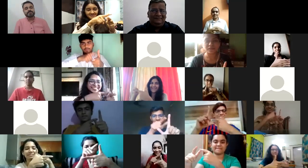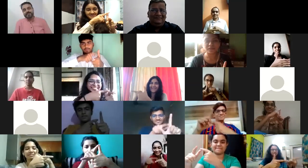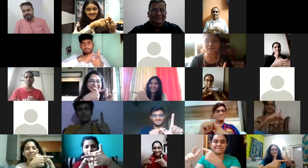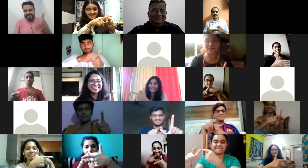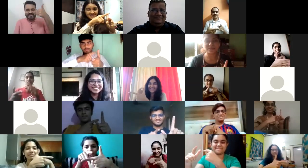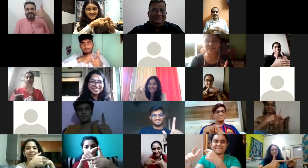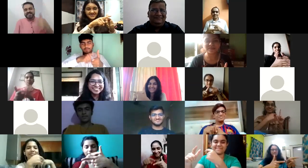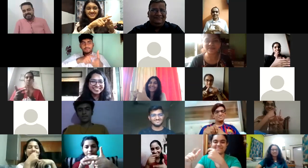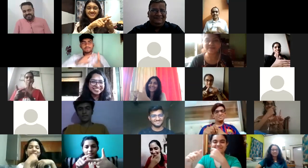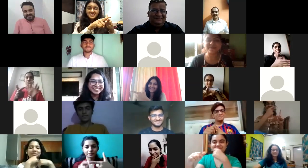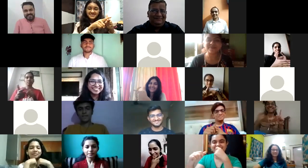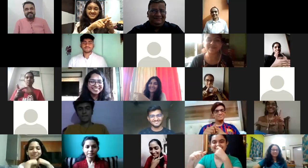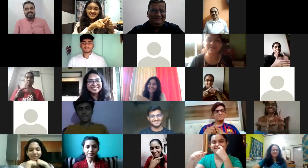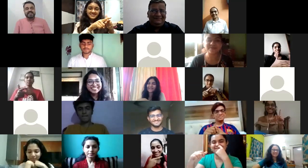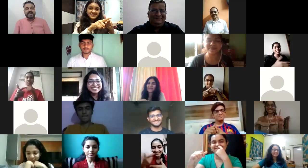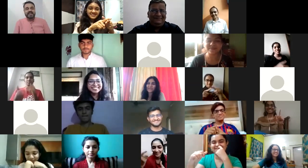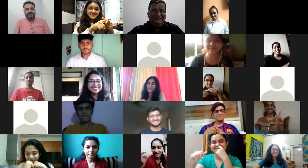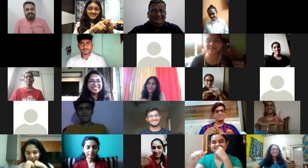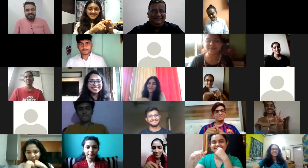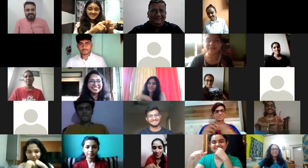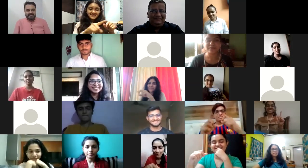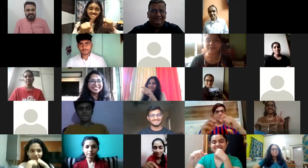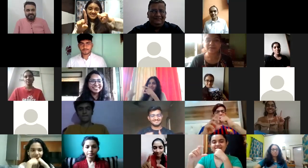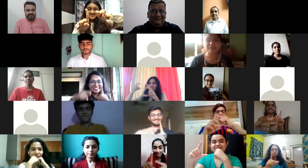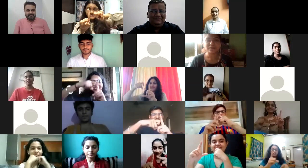Good one. K,